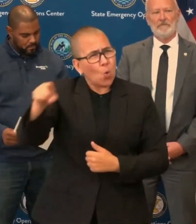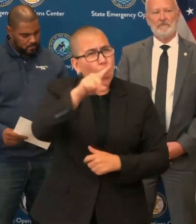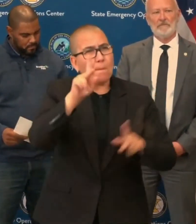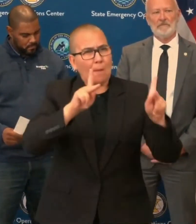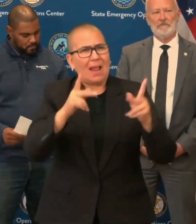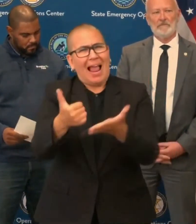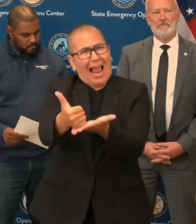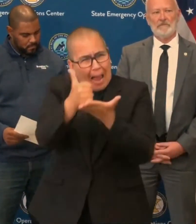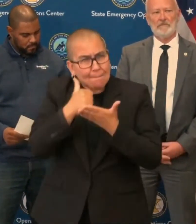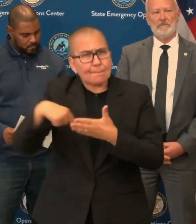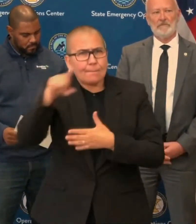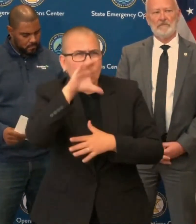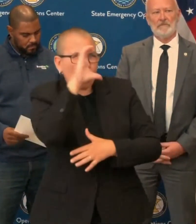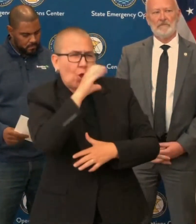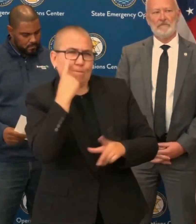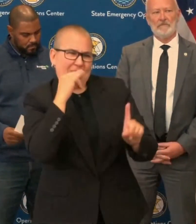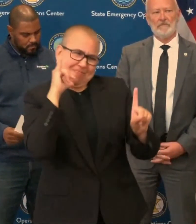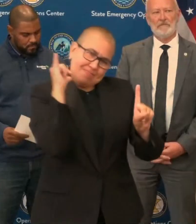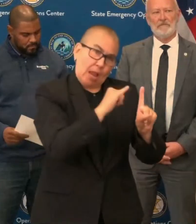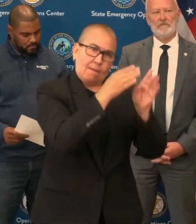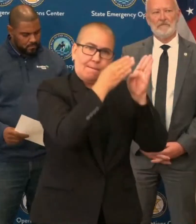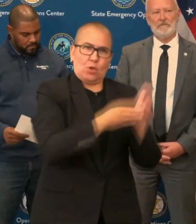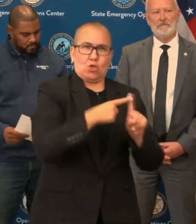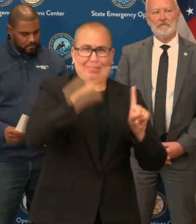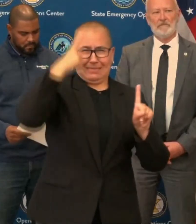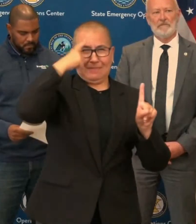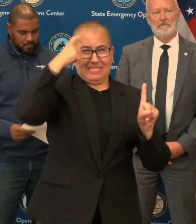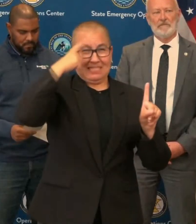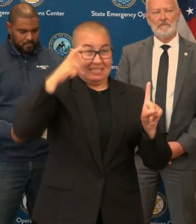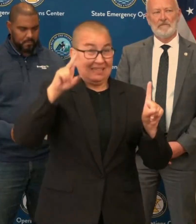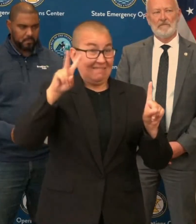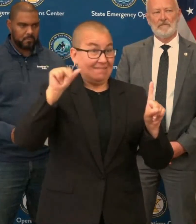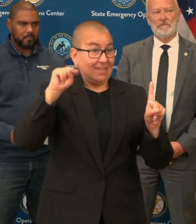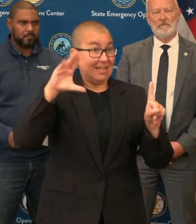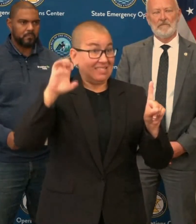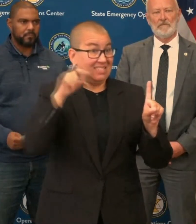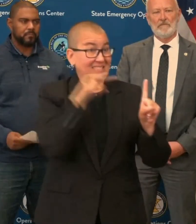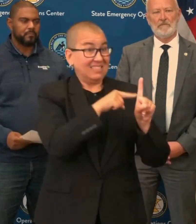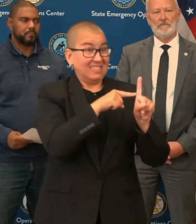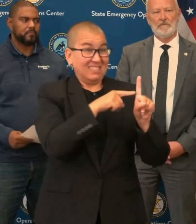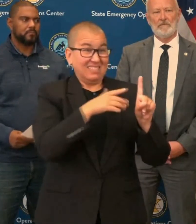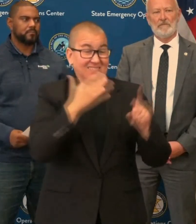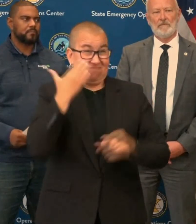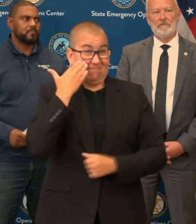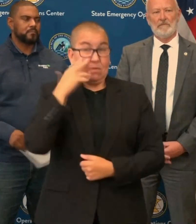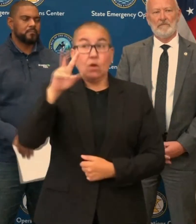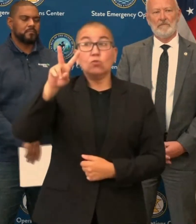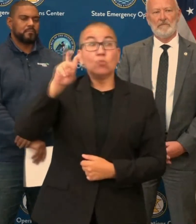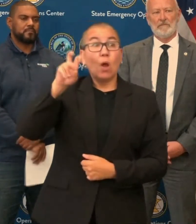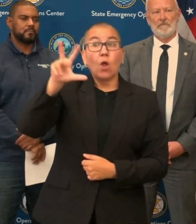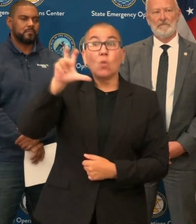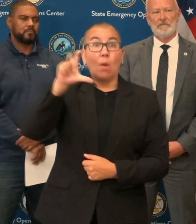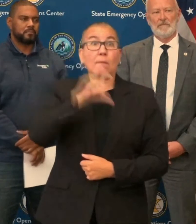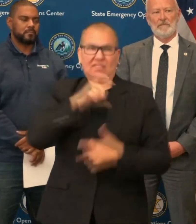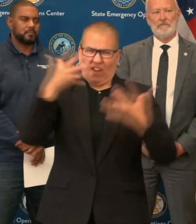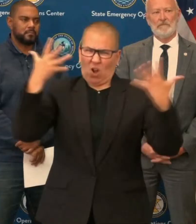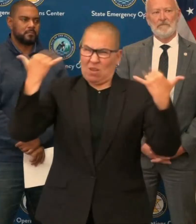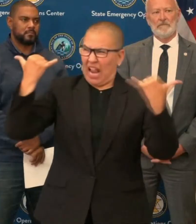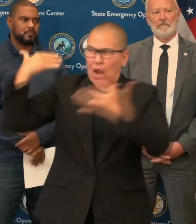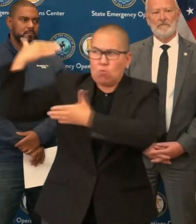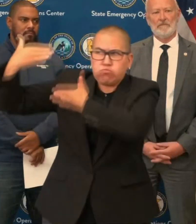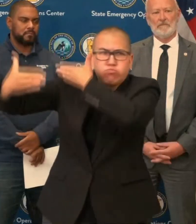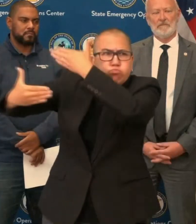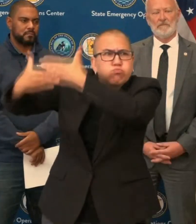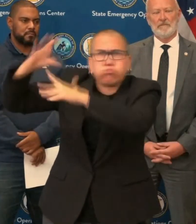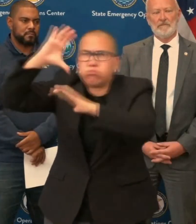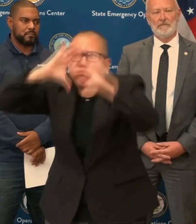want to continue to say, as you see, there's hundreds of law enforcement officers working on this right now for the partners that you see up here today,